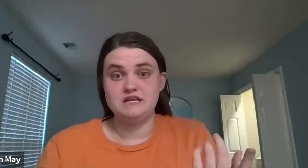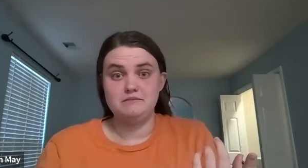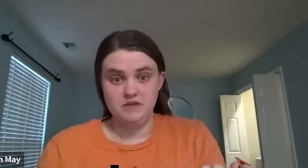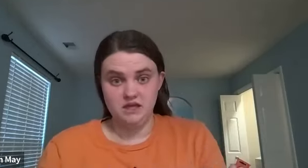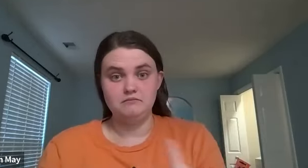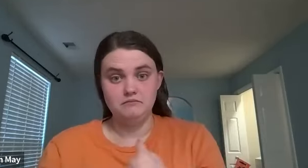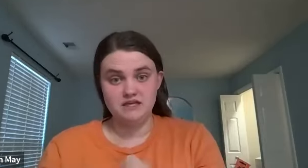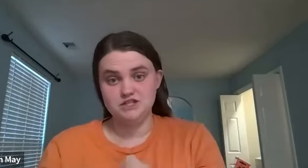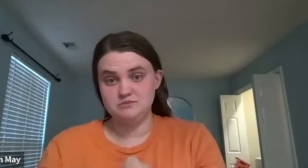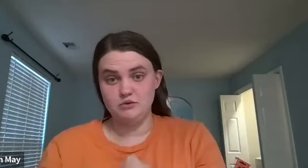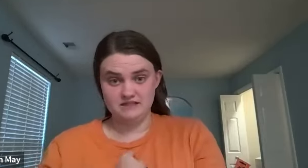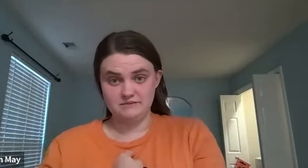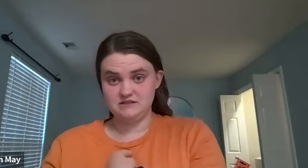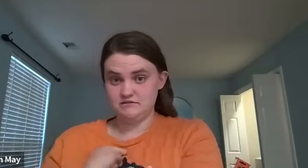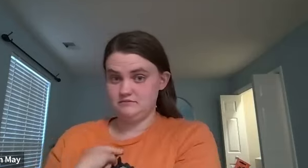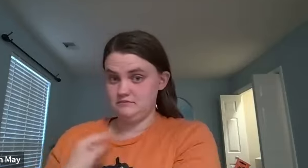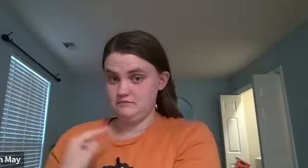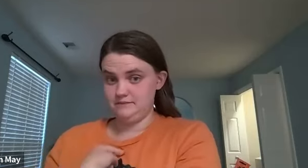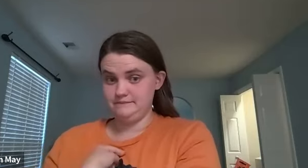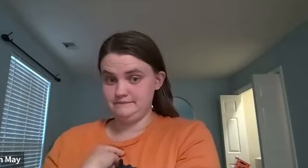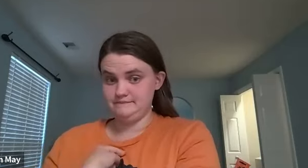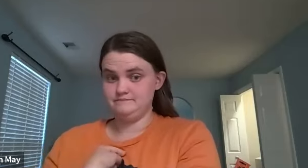saying me is just pointing to myself, me.